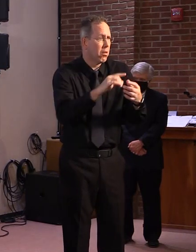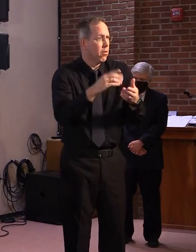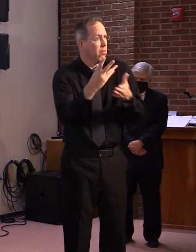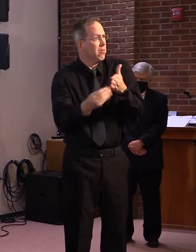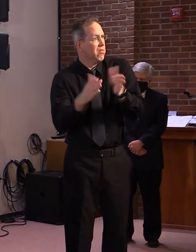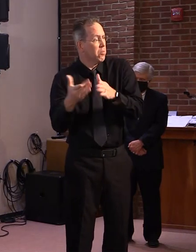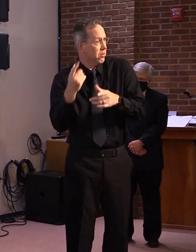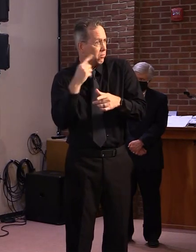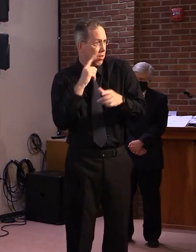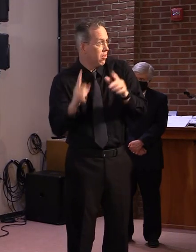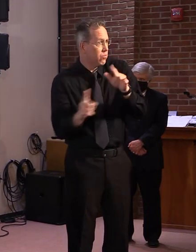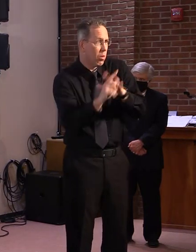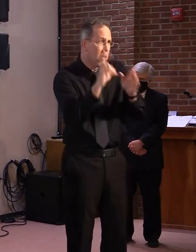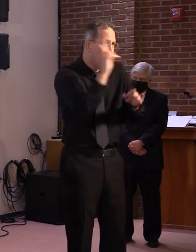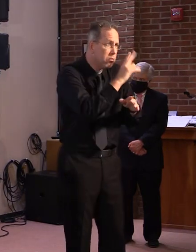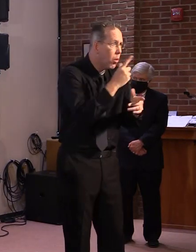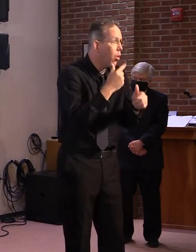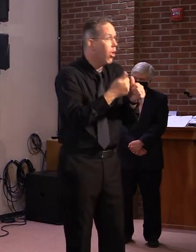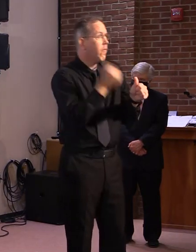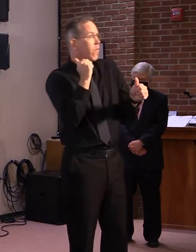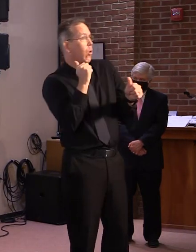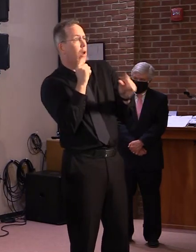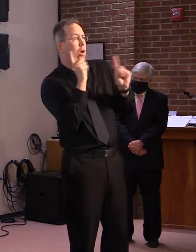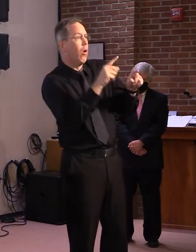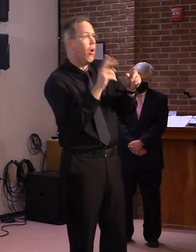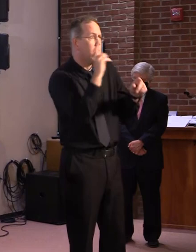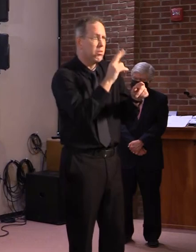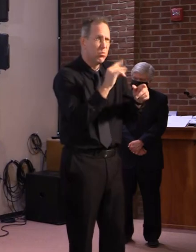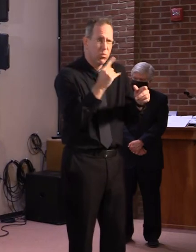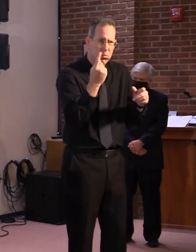know whether there was any increase in the death rate as a result.